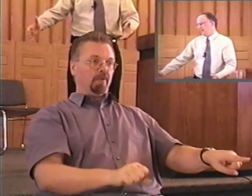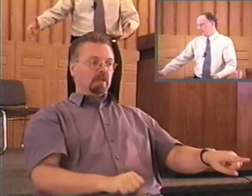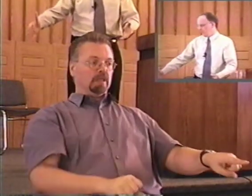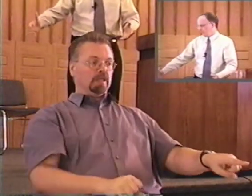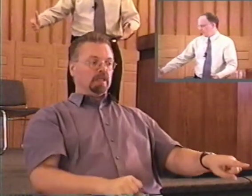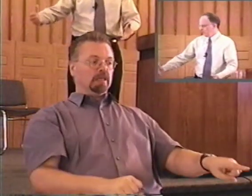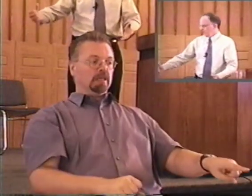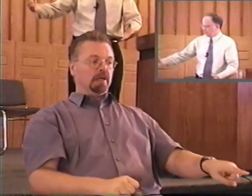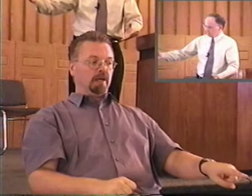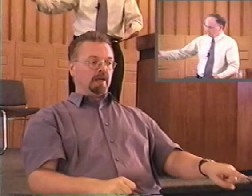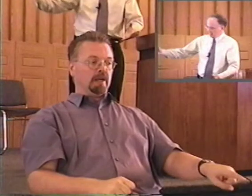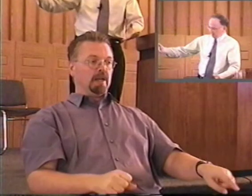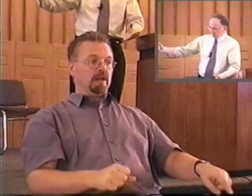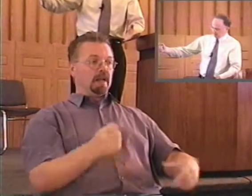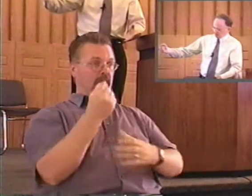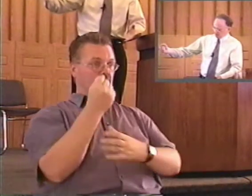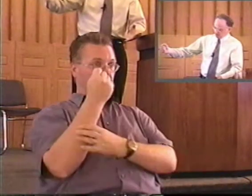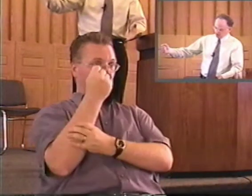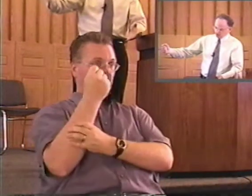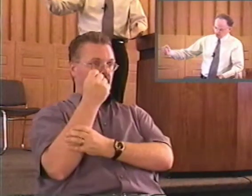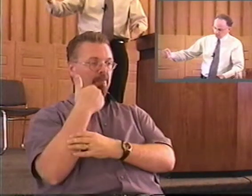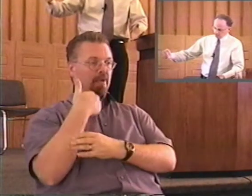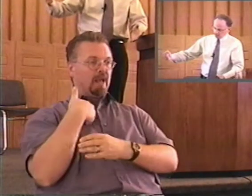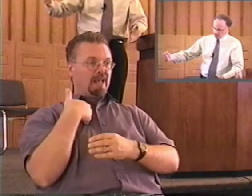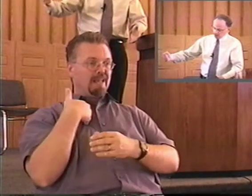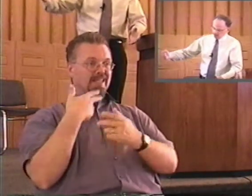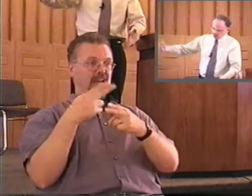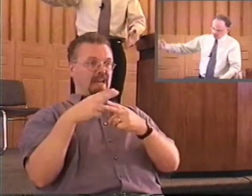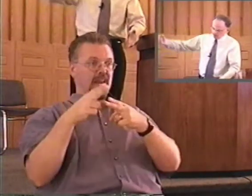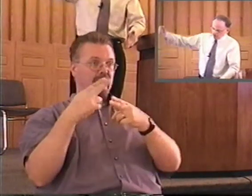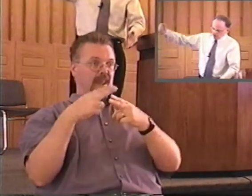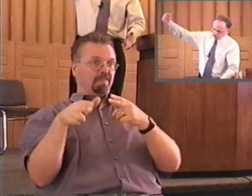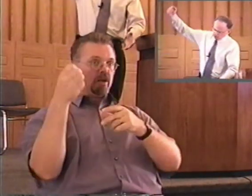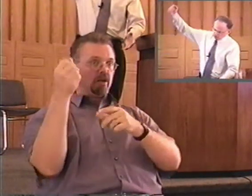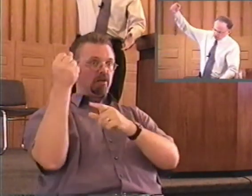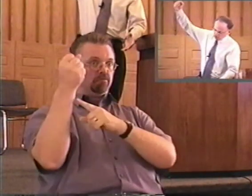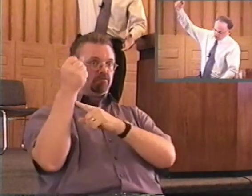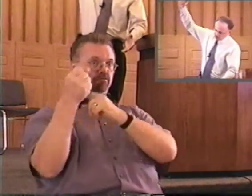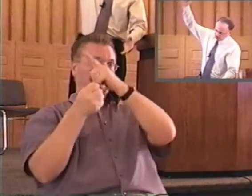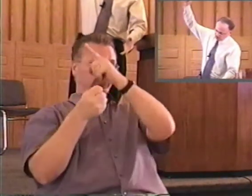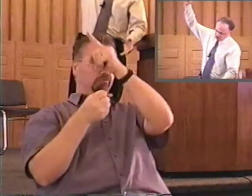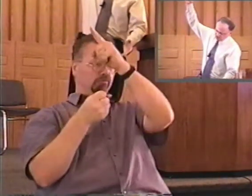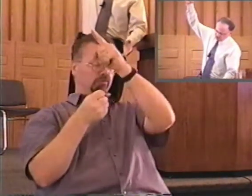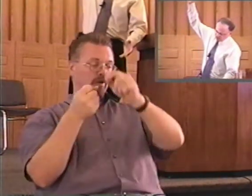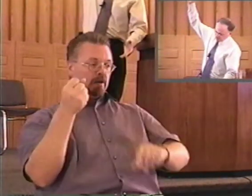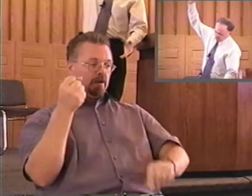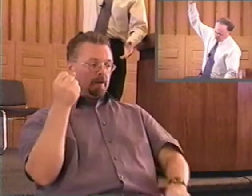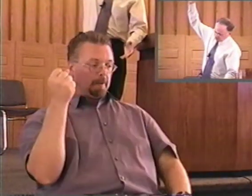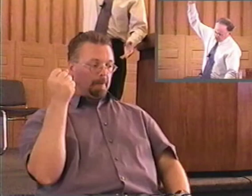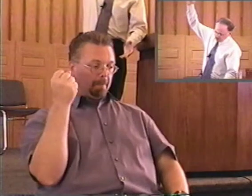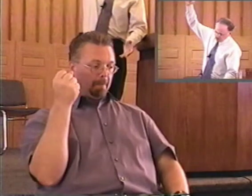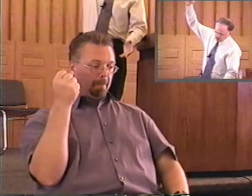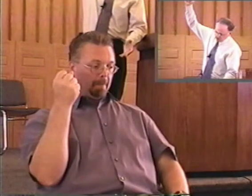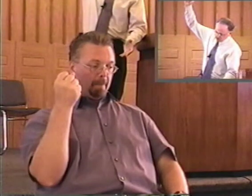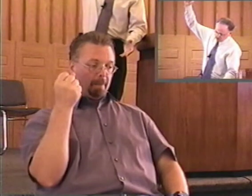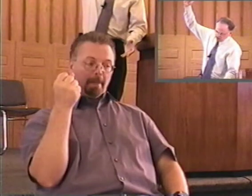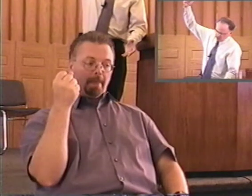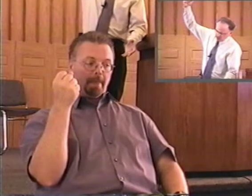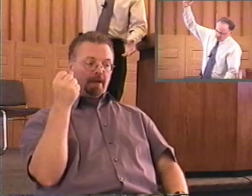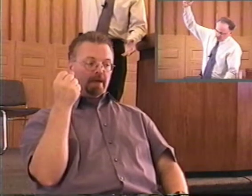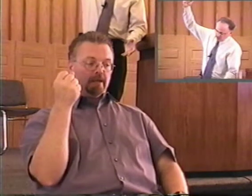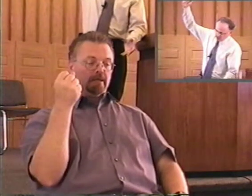him. And he has a knife in his hand. And Abraham is holding that knife in his